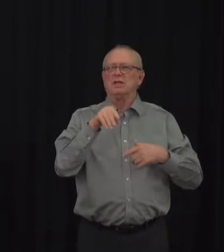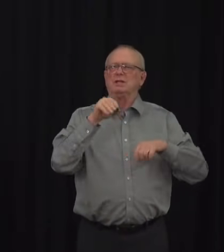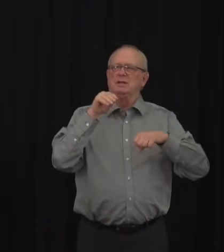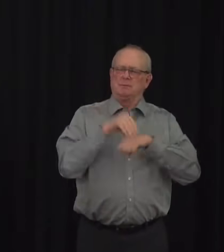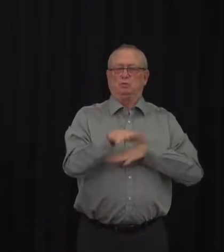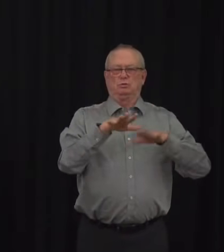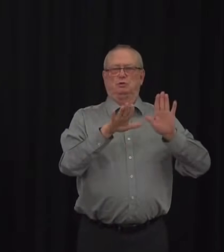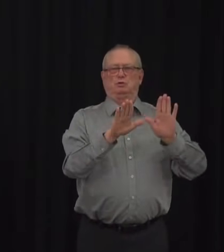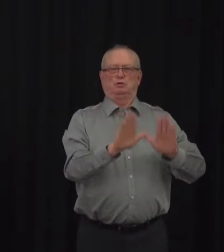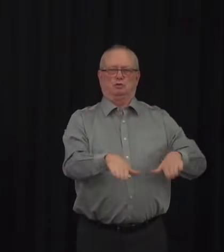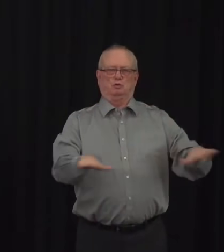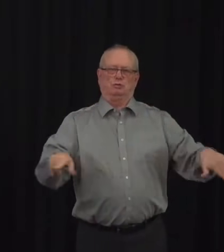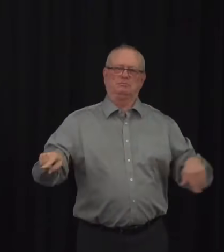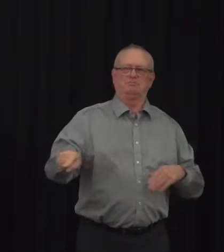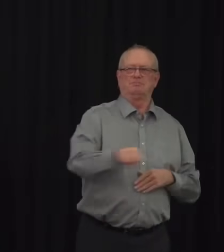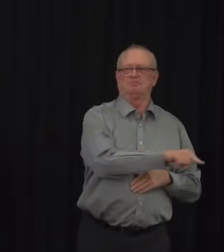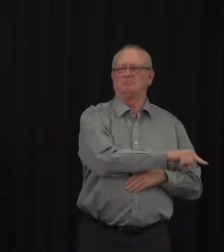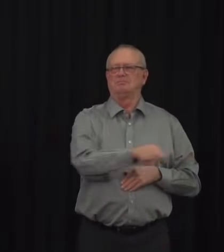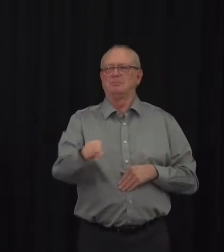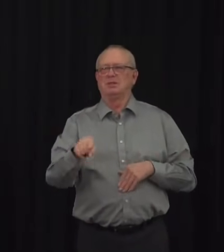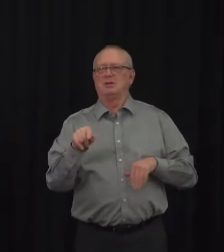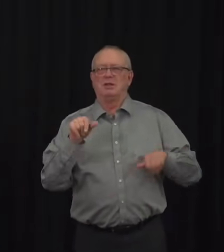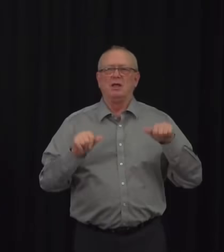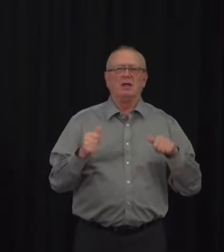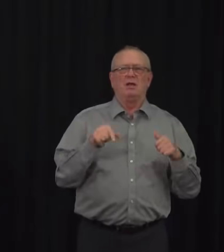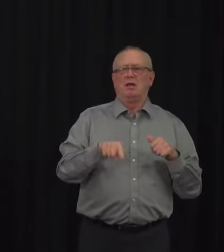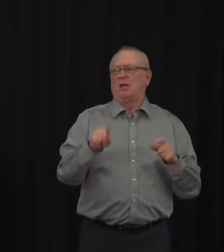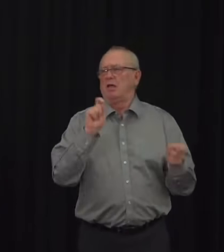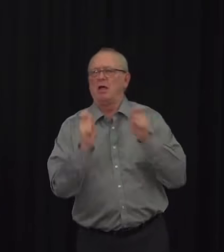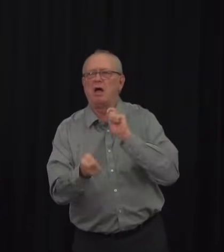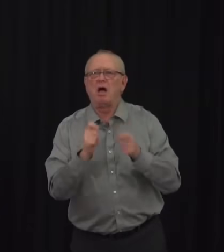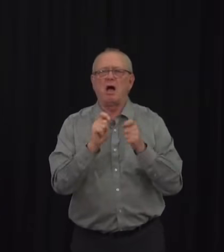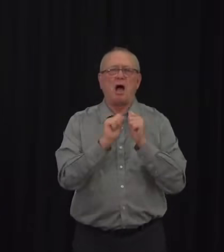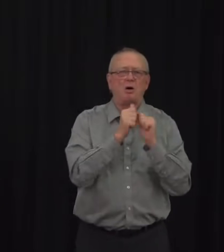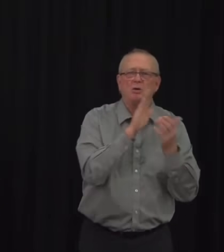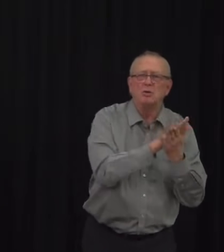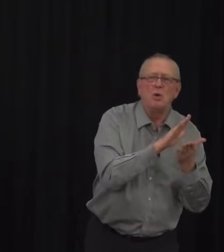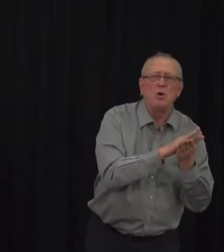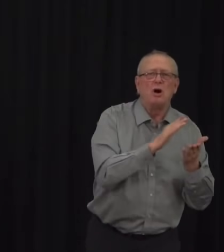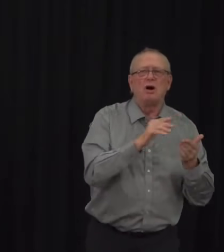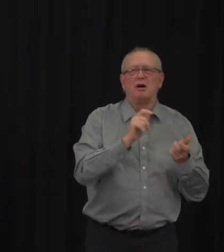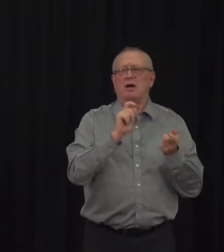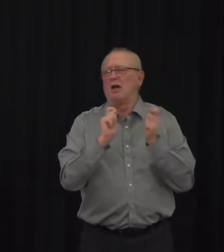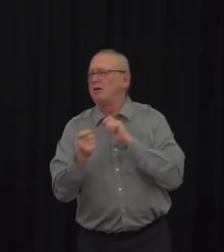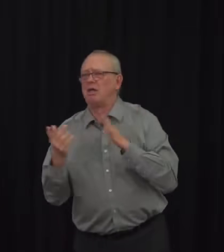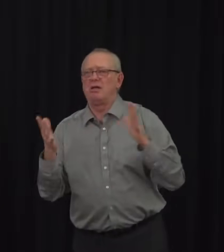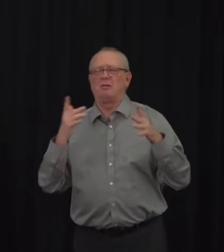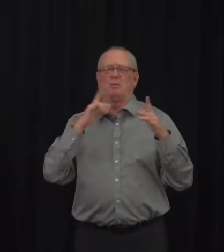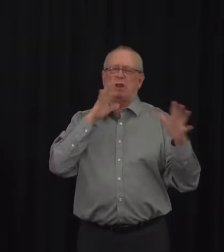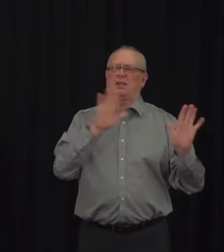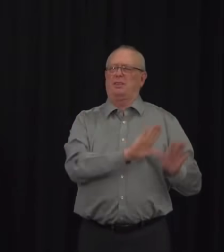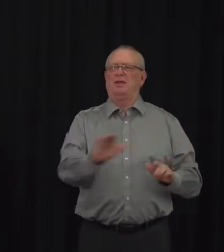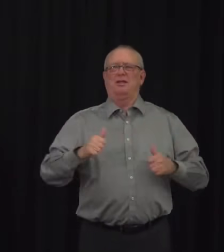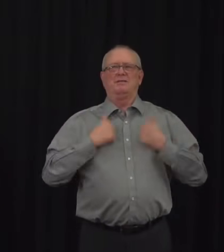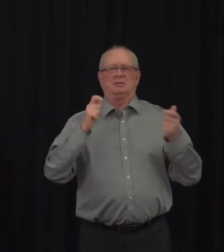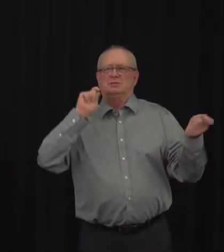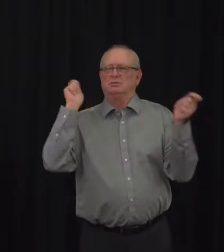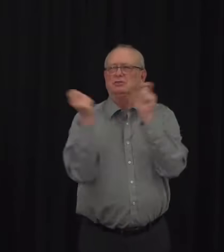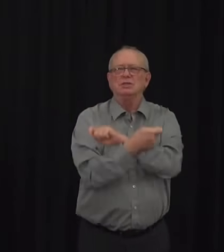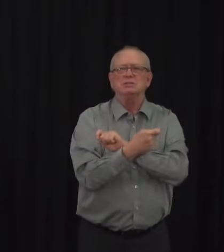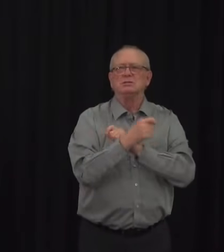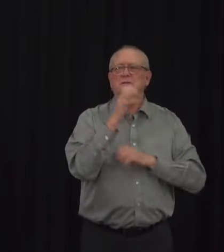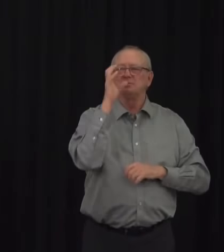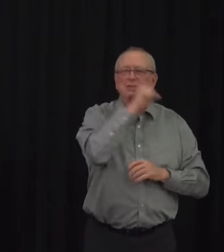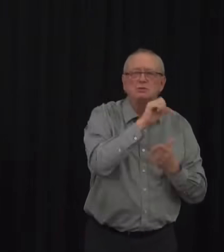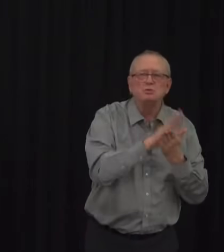children. Children have had to adapt the way they learn and the way they play. They've missed out on school field trips,